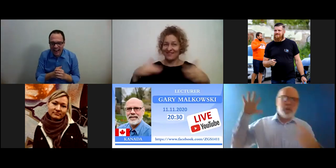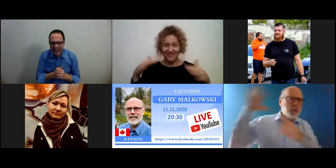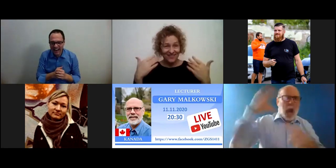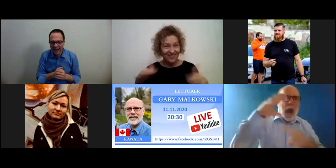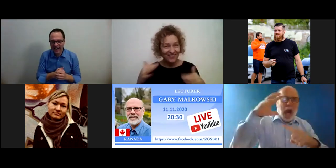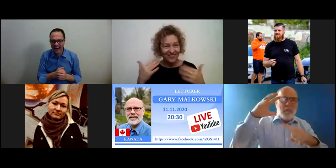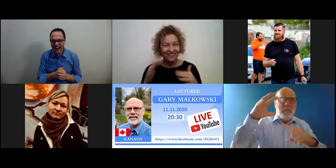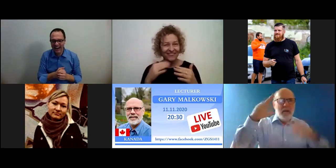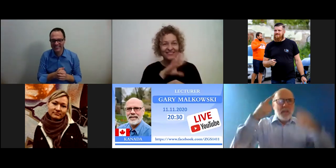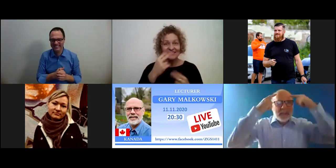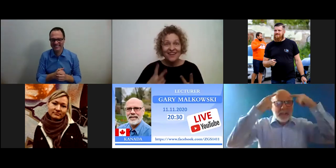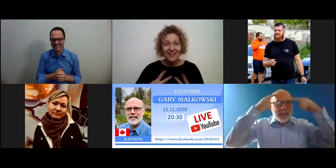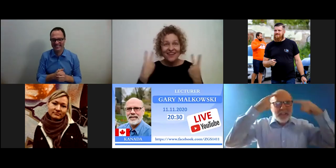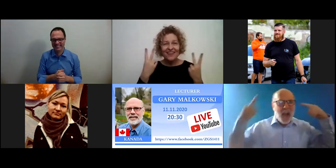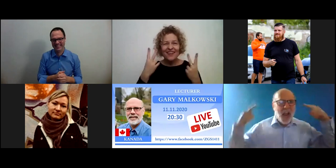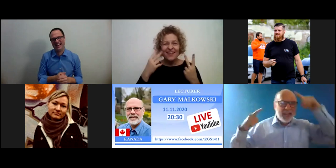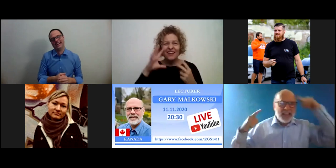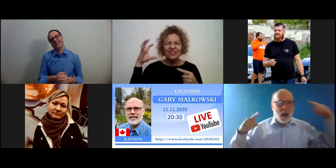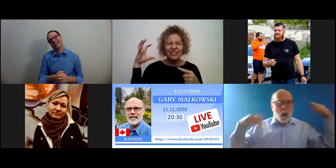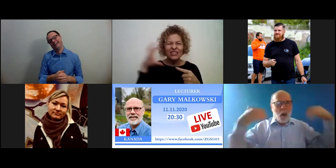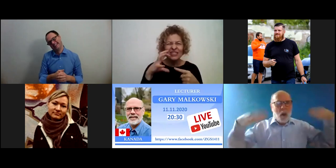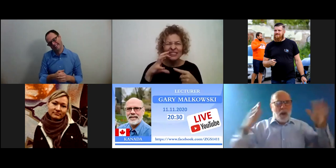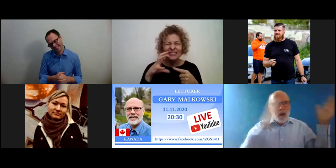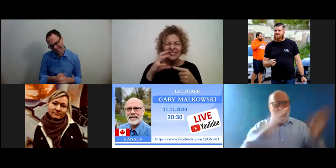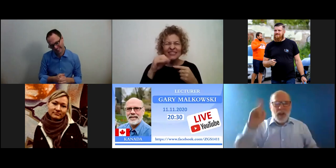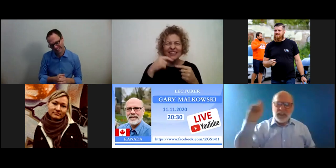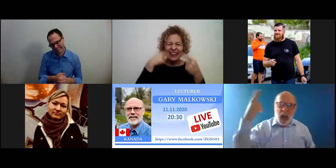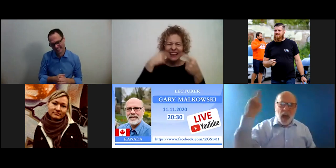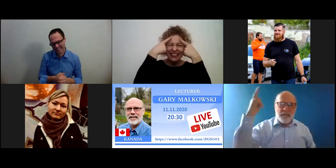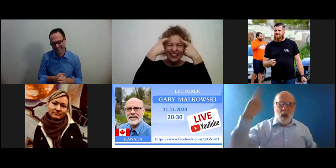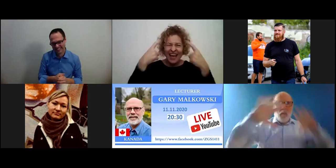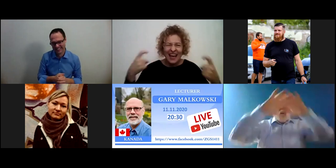Wow, what an inspiring, amazing.